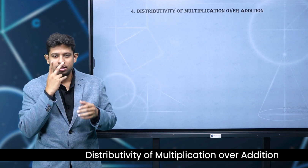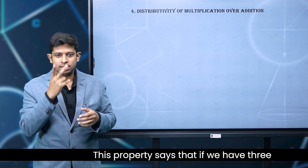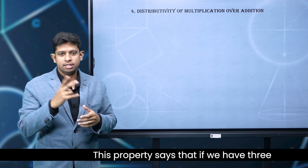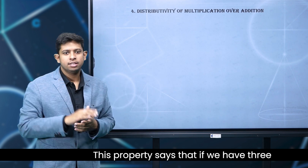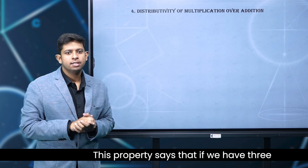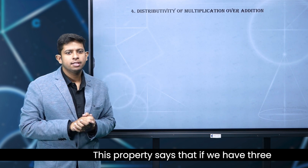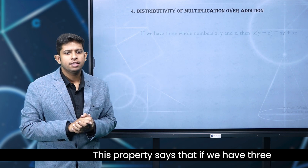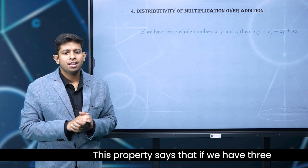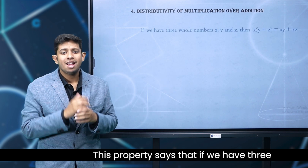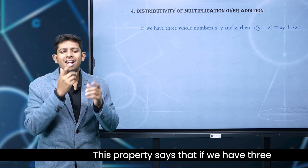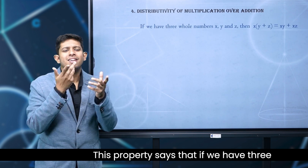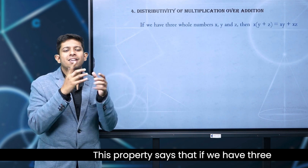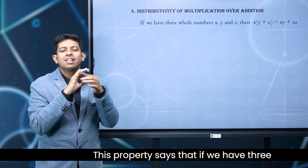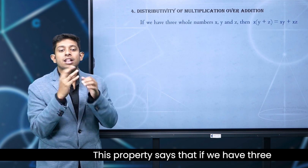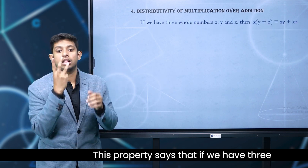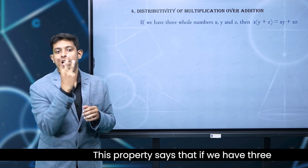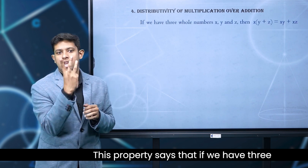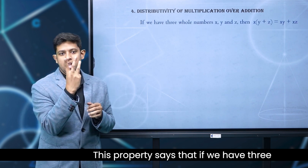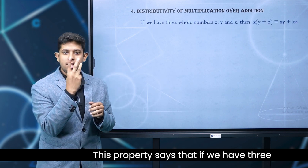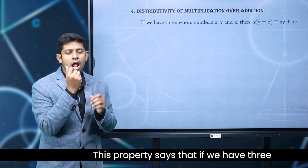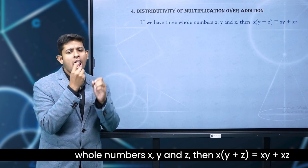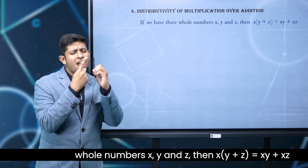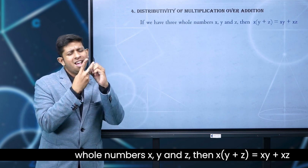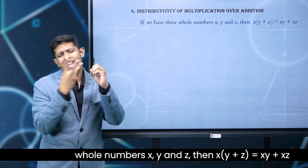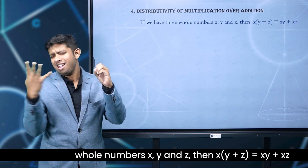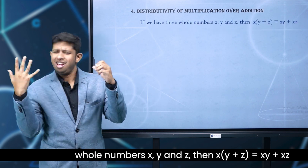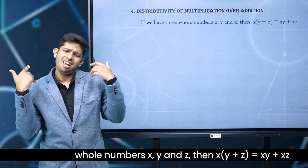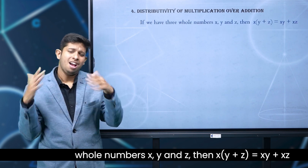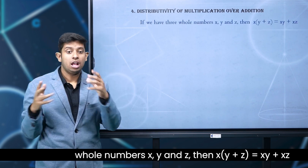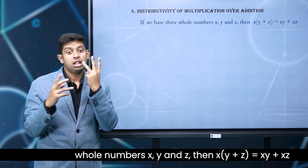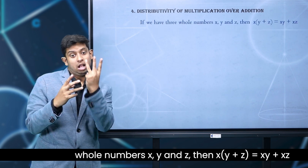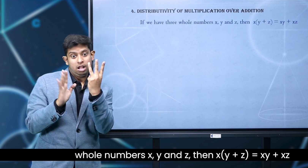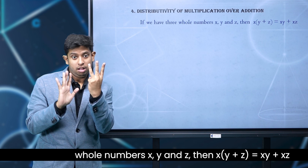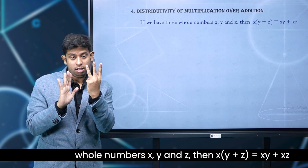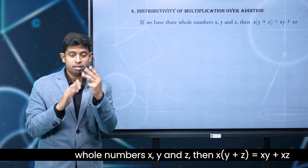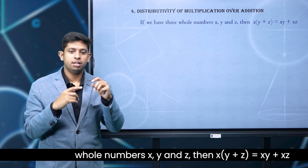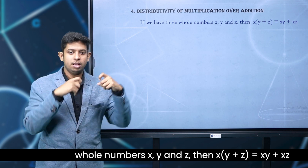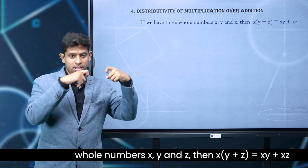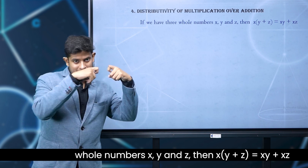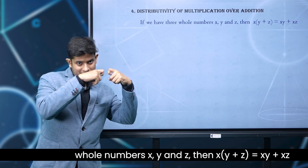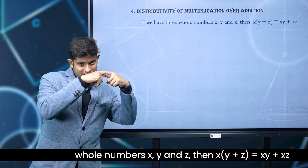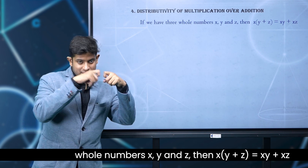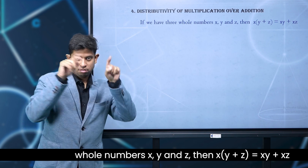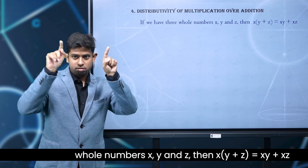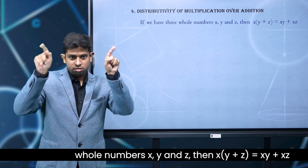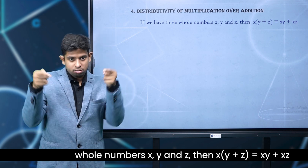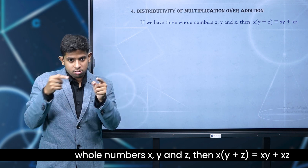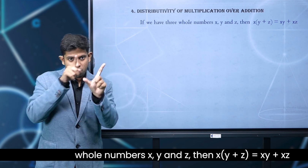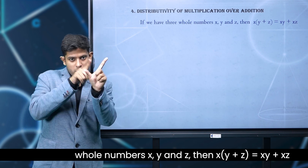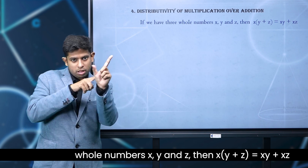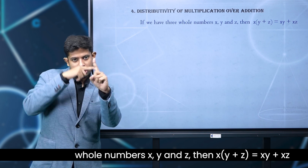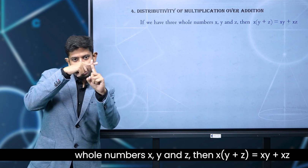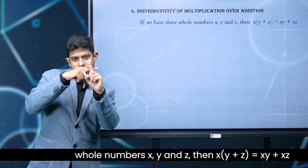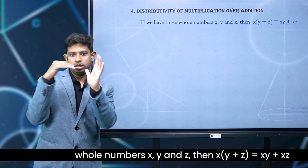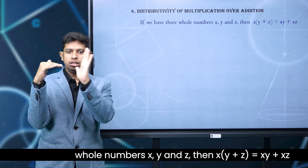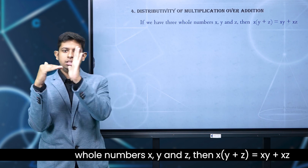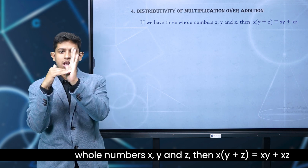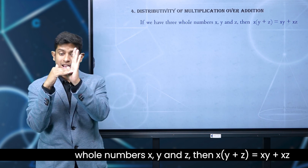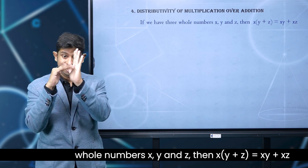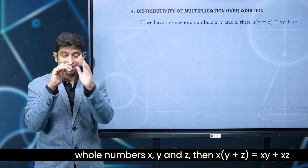This property says that if we have three whole numbers x, y and z, then x of y plus